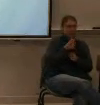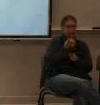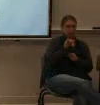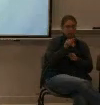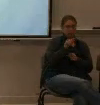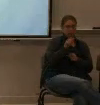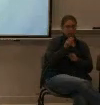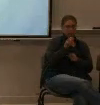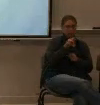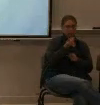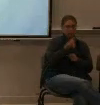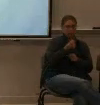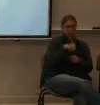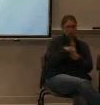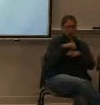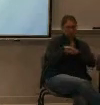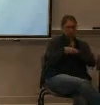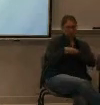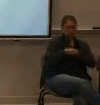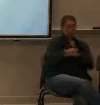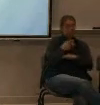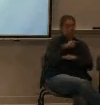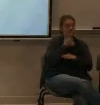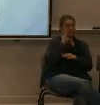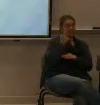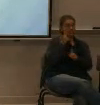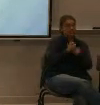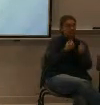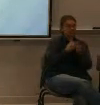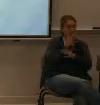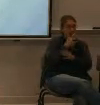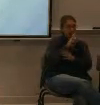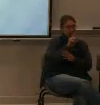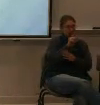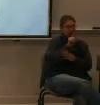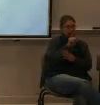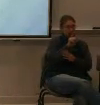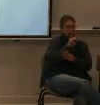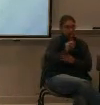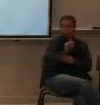England. And we see that every spring the diatom